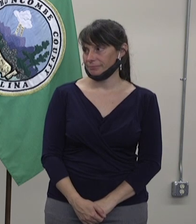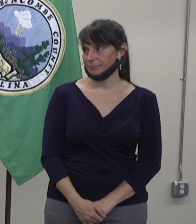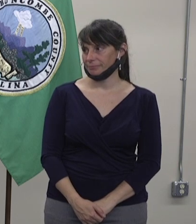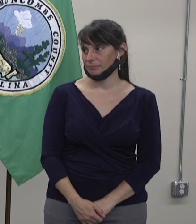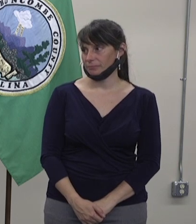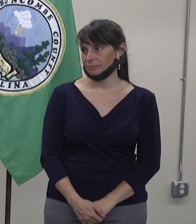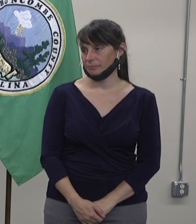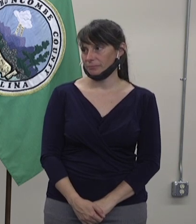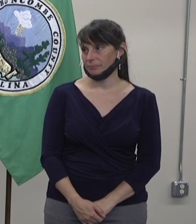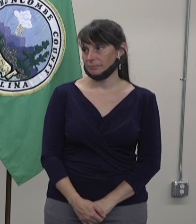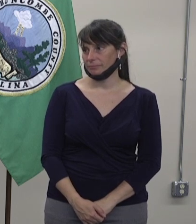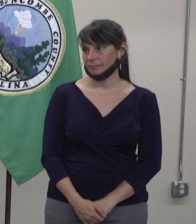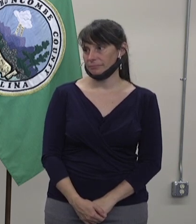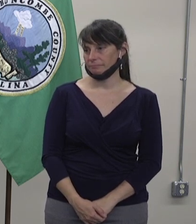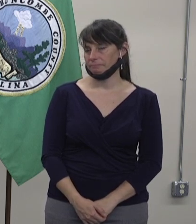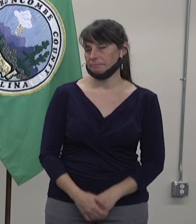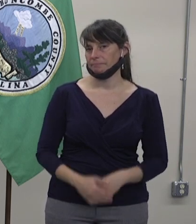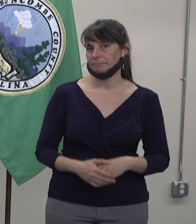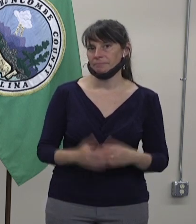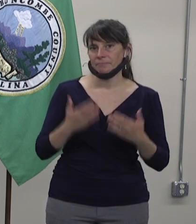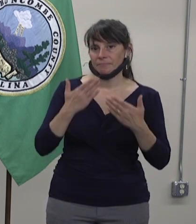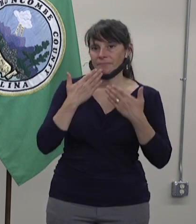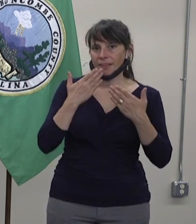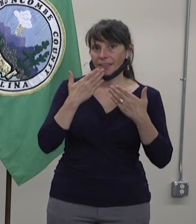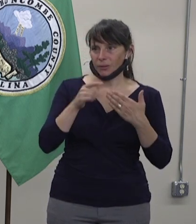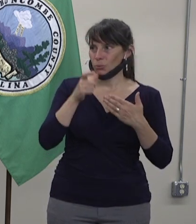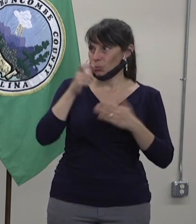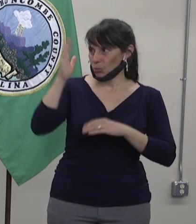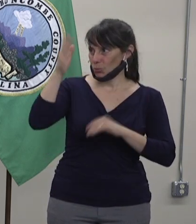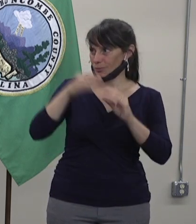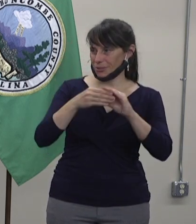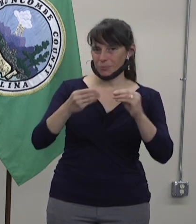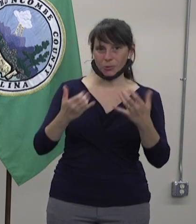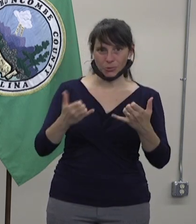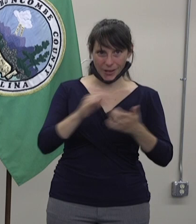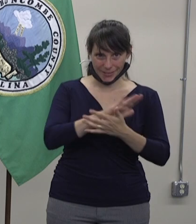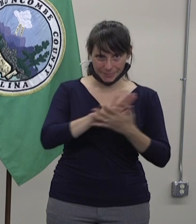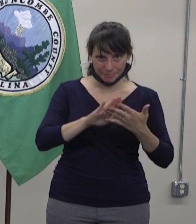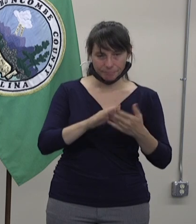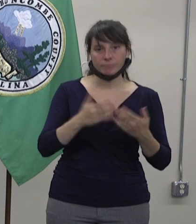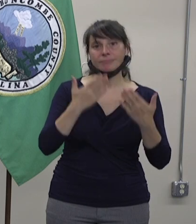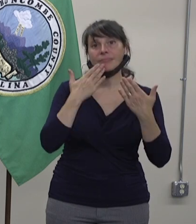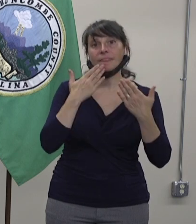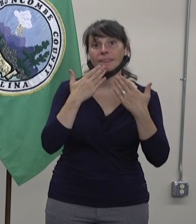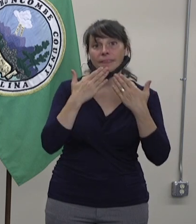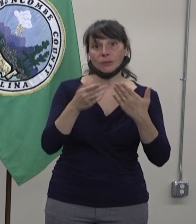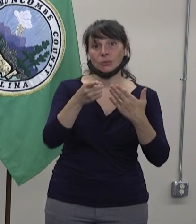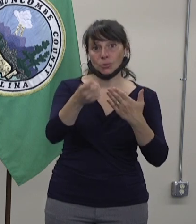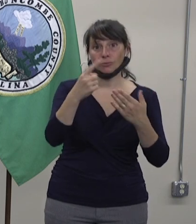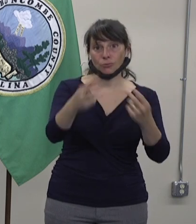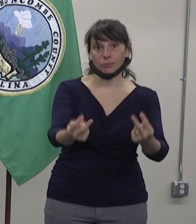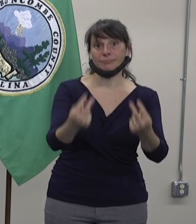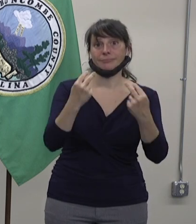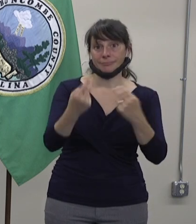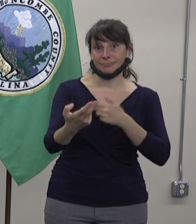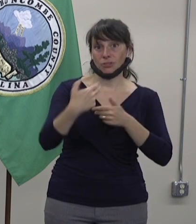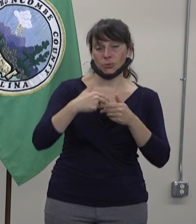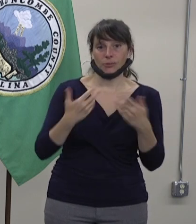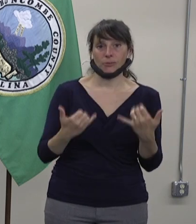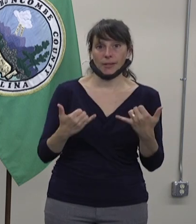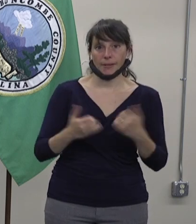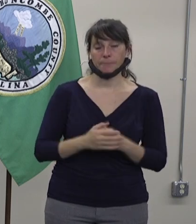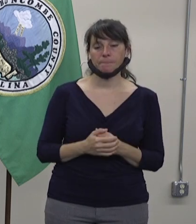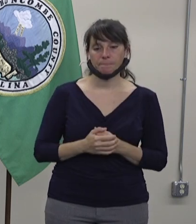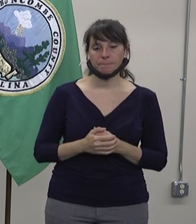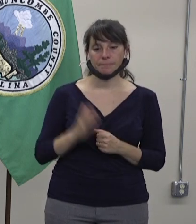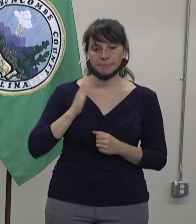Thank you to all of our presenters today, and thank you for tuning in to the community update. We will be back with the next